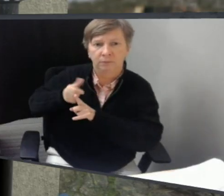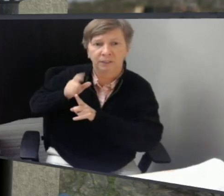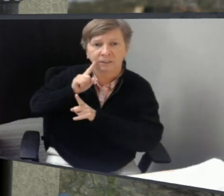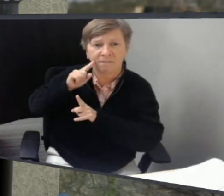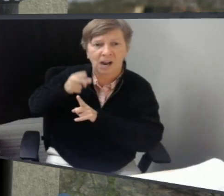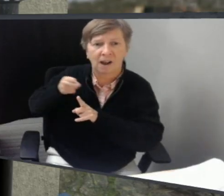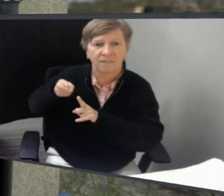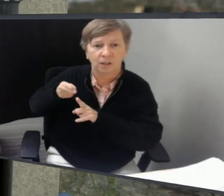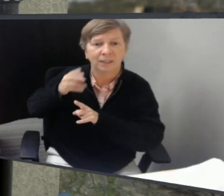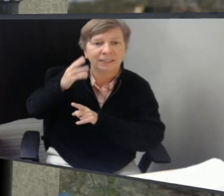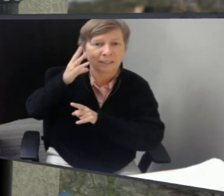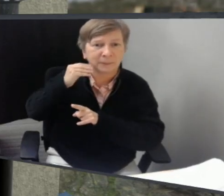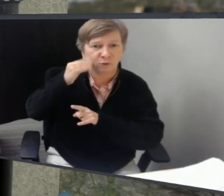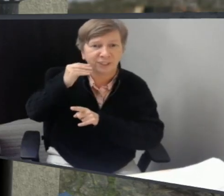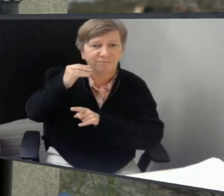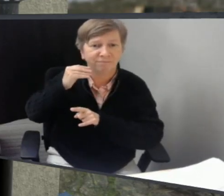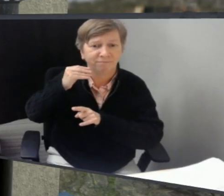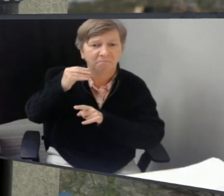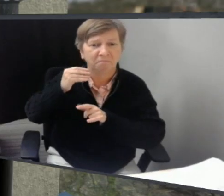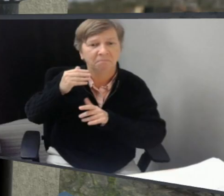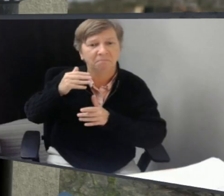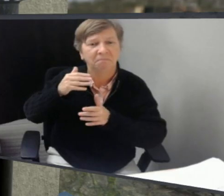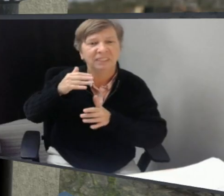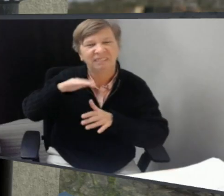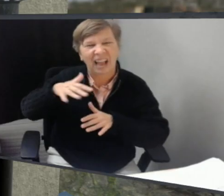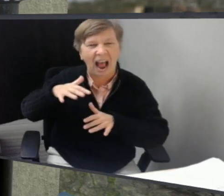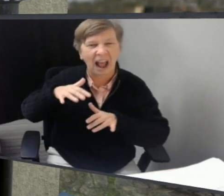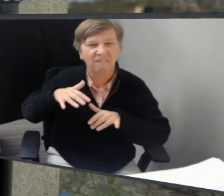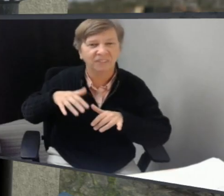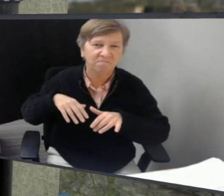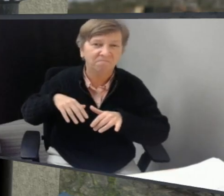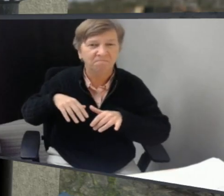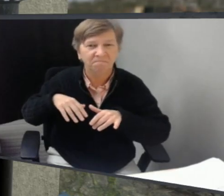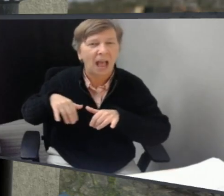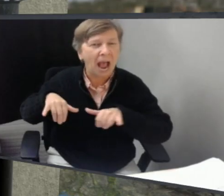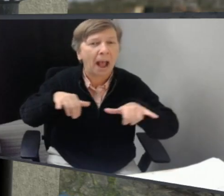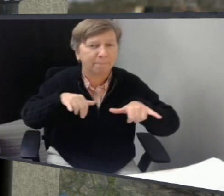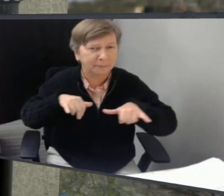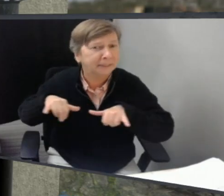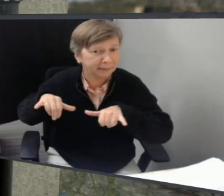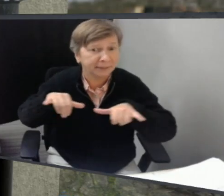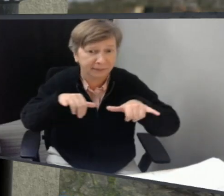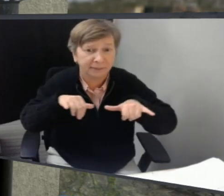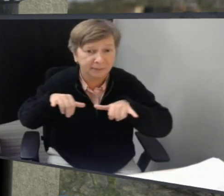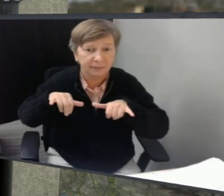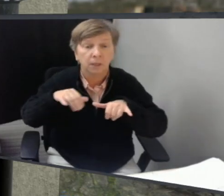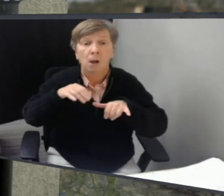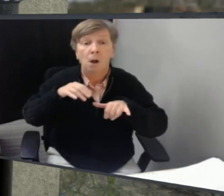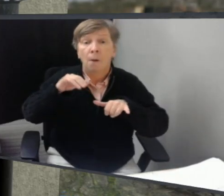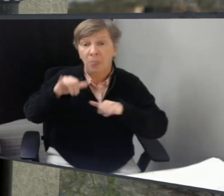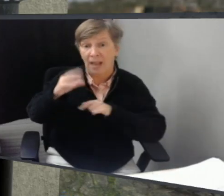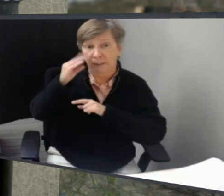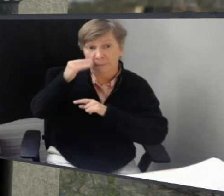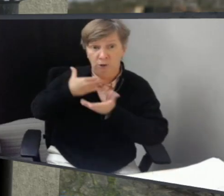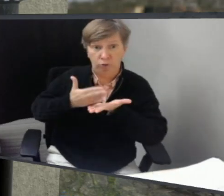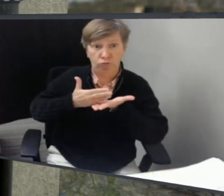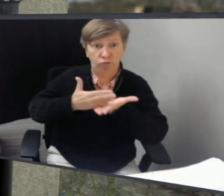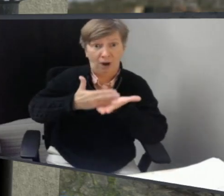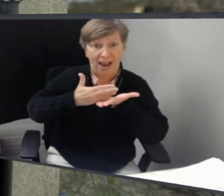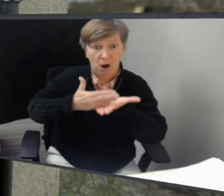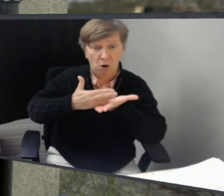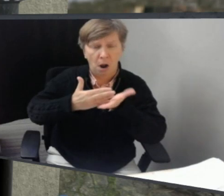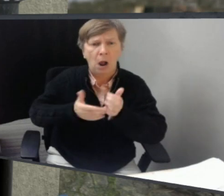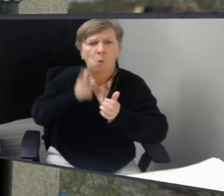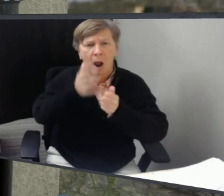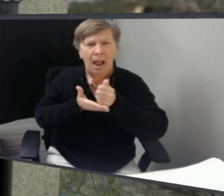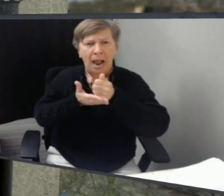help you get a sense of what a person who is deaf or hard of hearing experiences